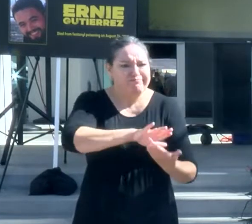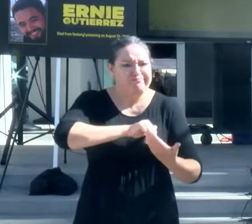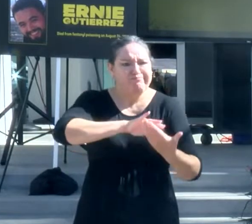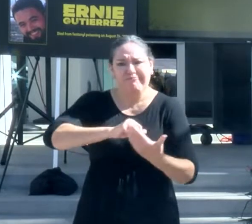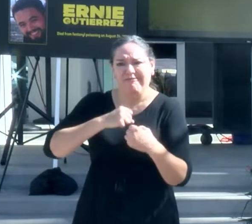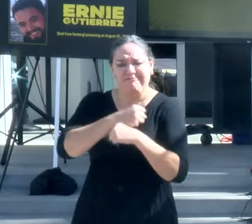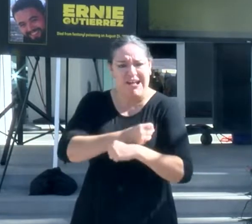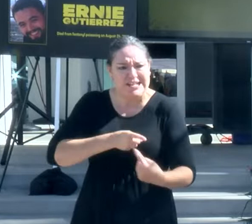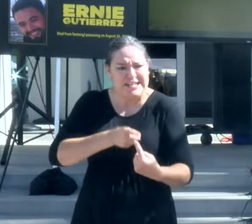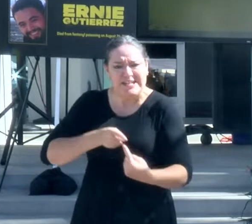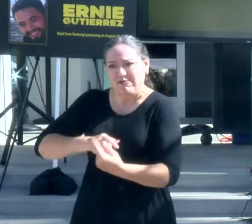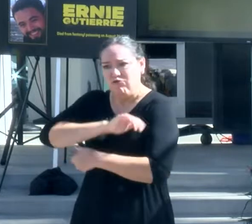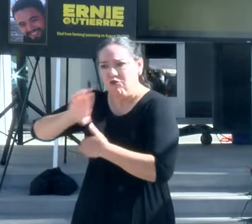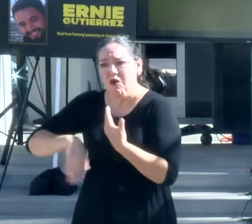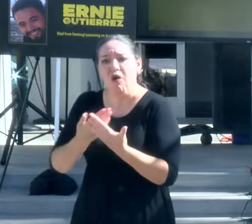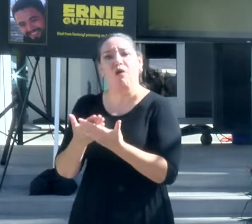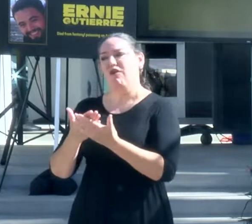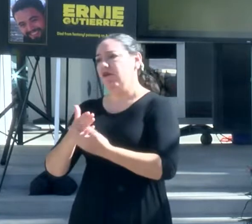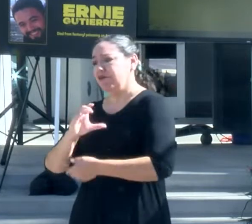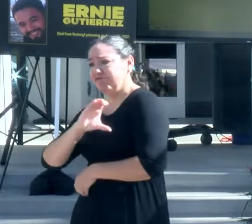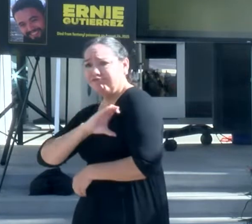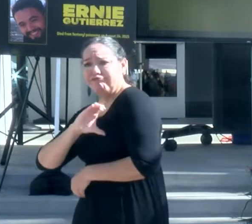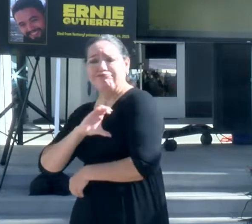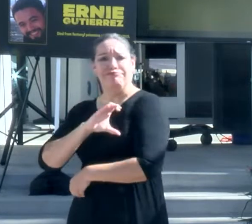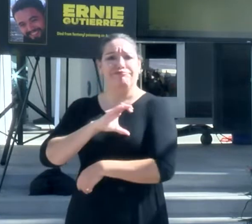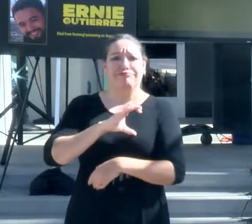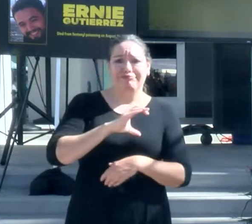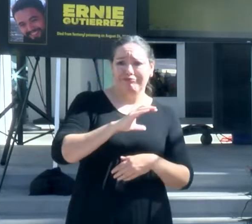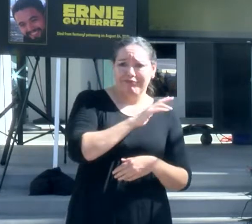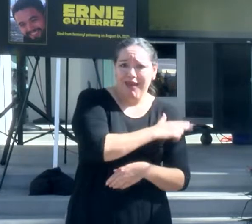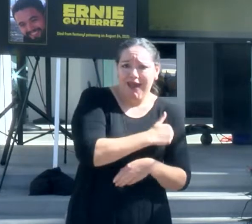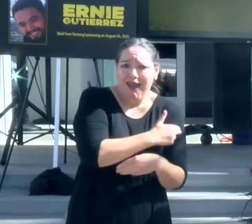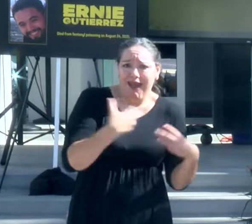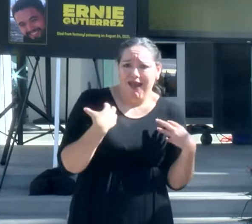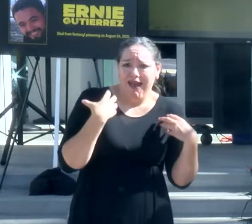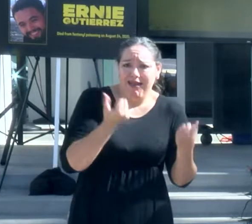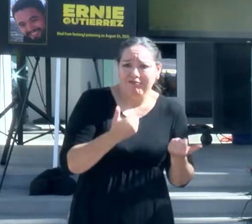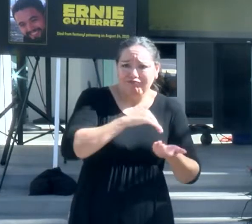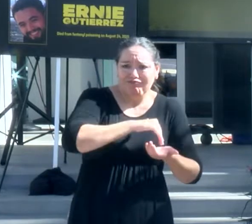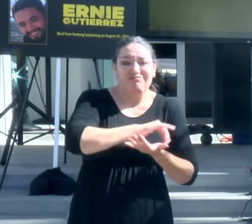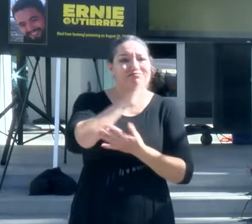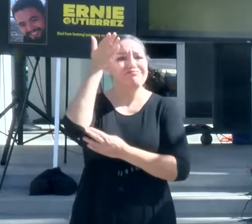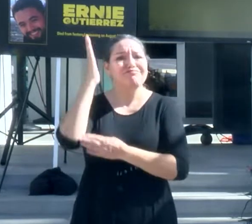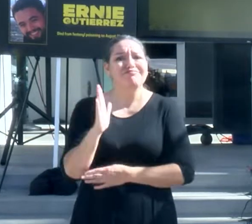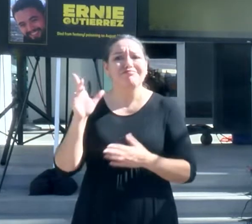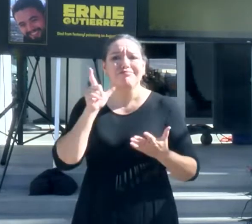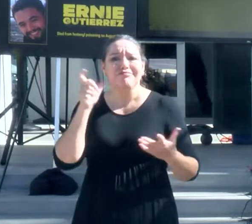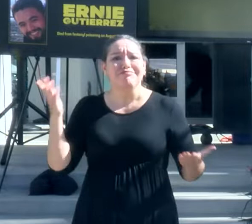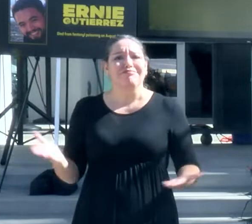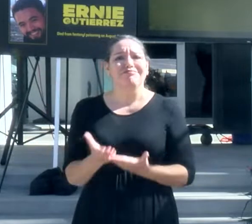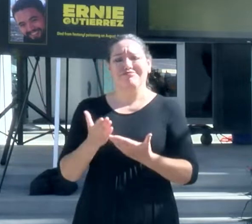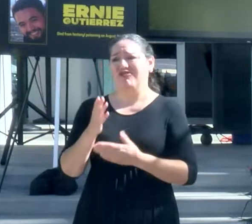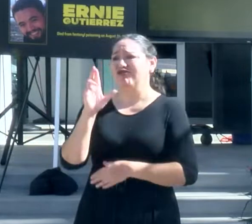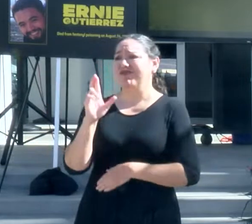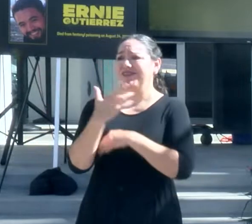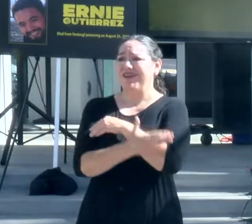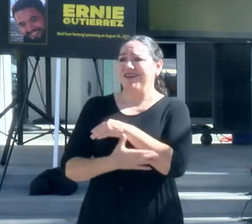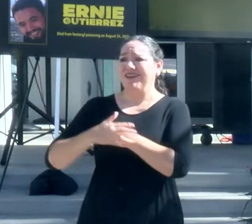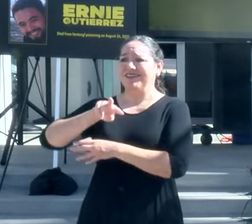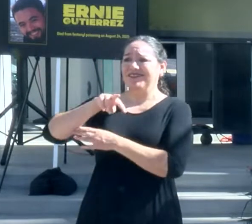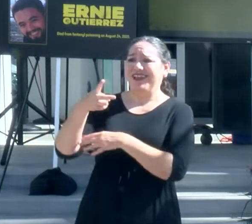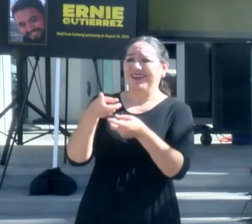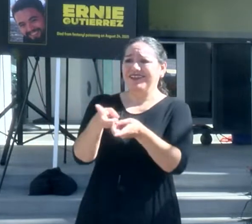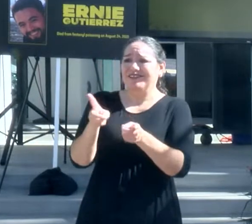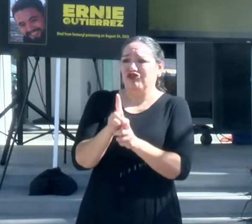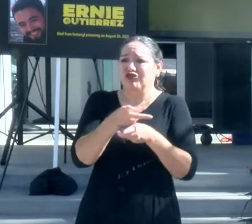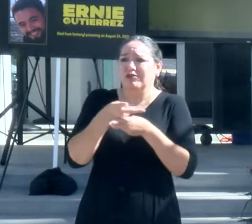enforcement departments to our health departments. Our speakers today are Riverside County 2nd District Supervisor Karen